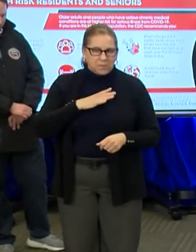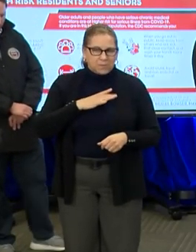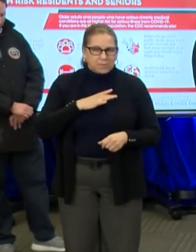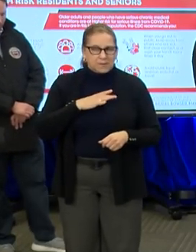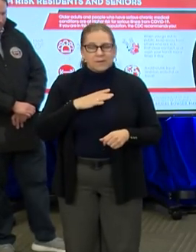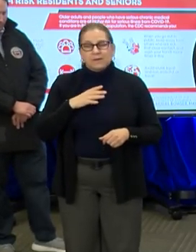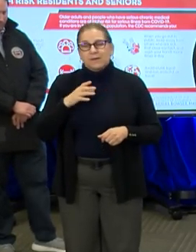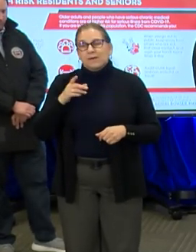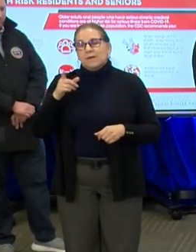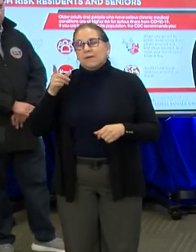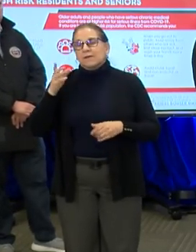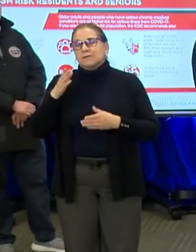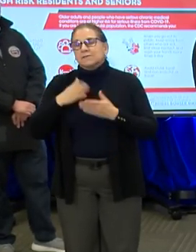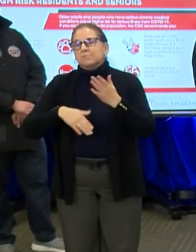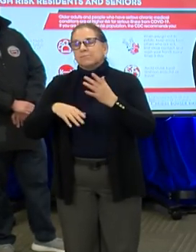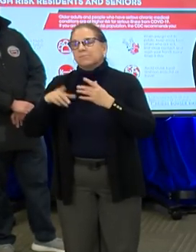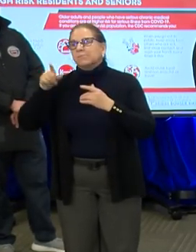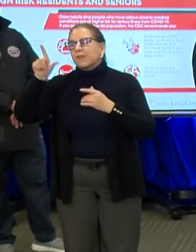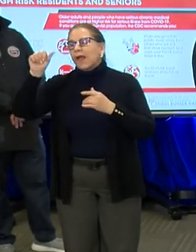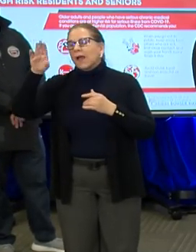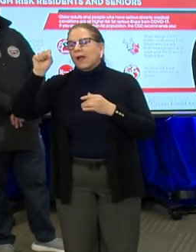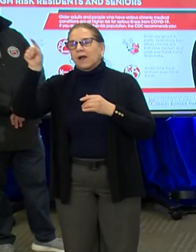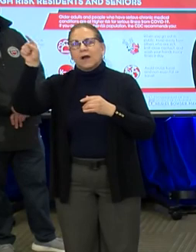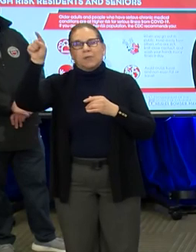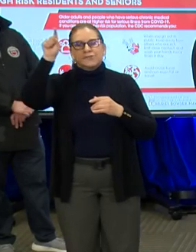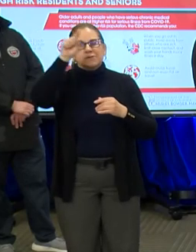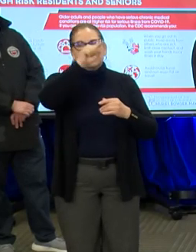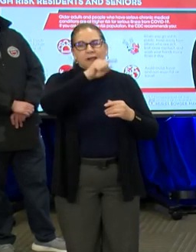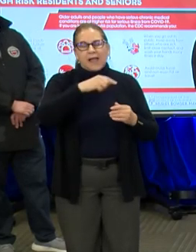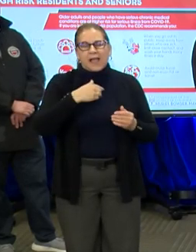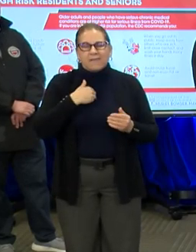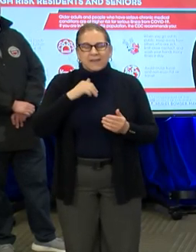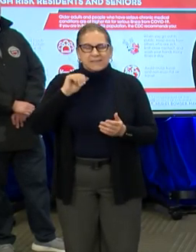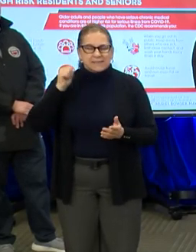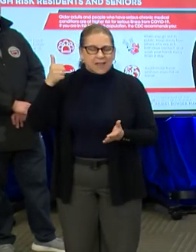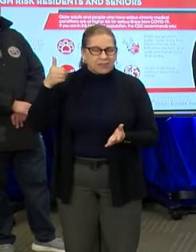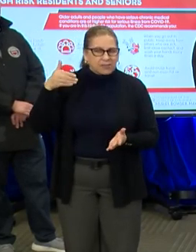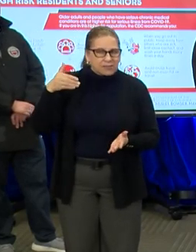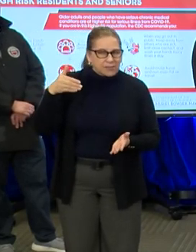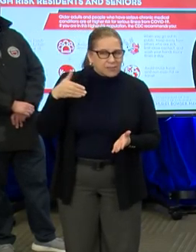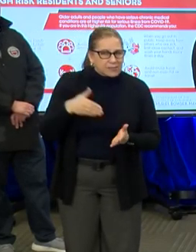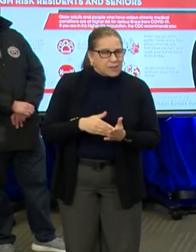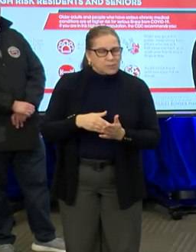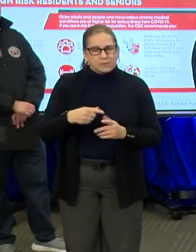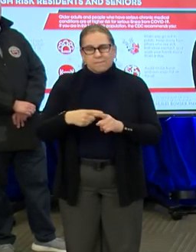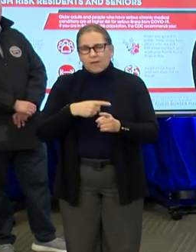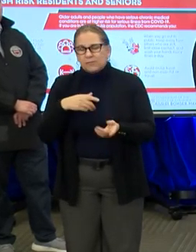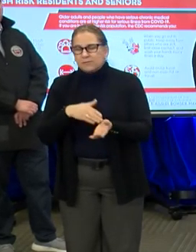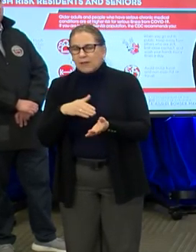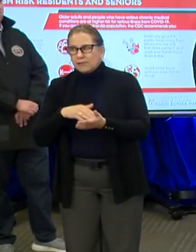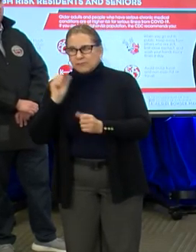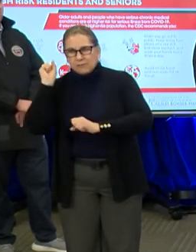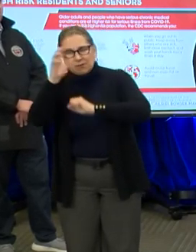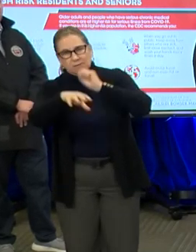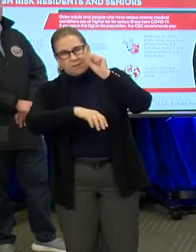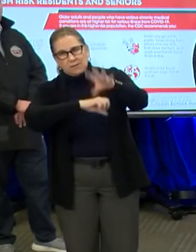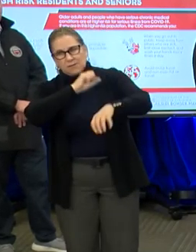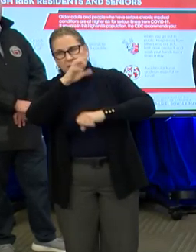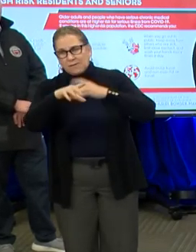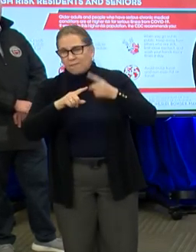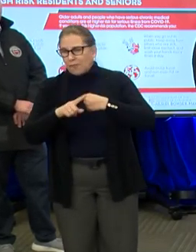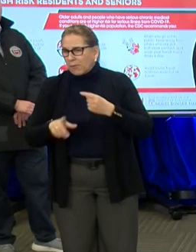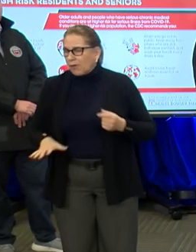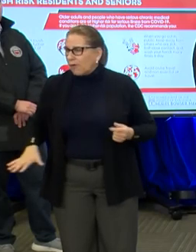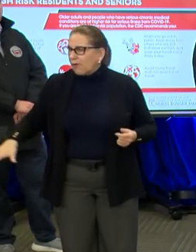receiving thousands, tens of thousands of these from healthcare providers from across the country. And the amount